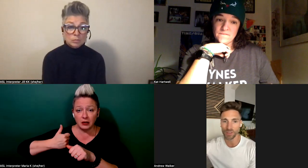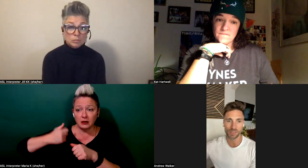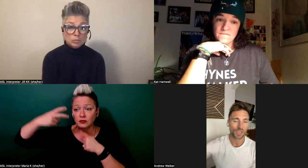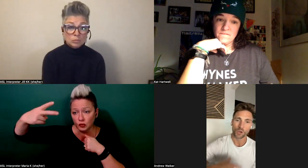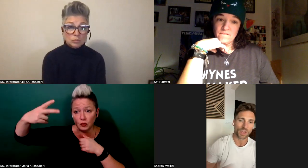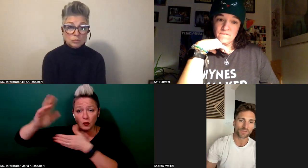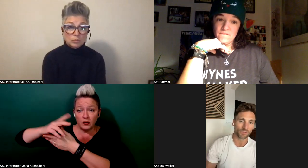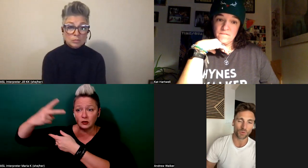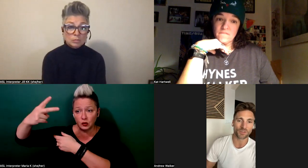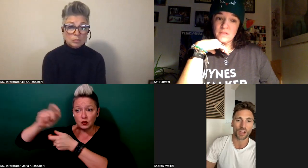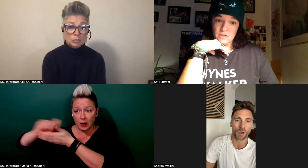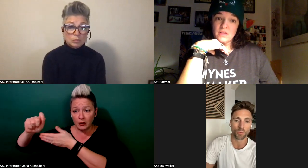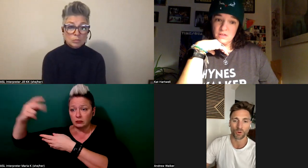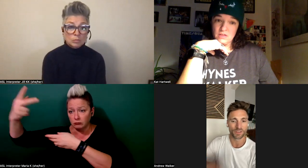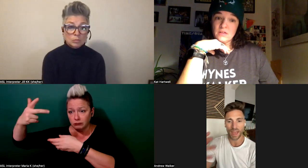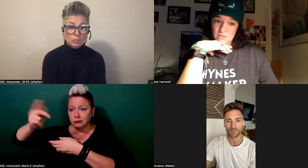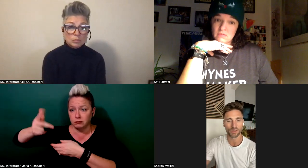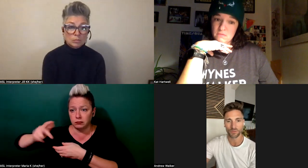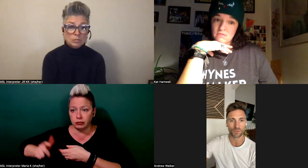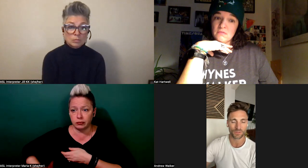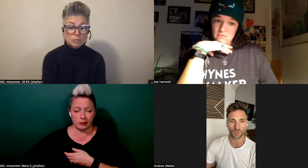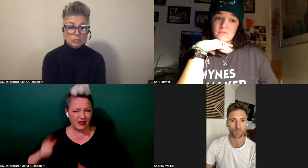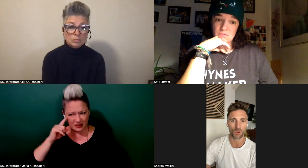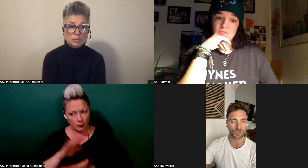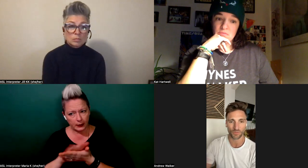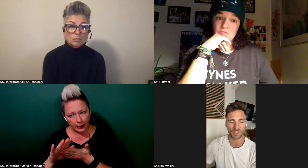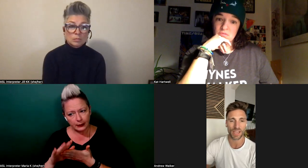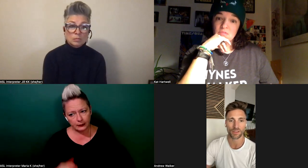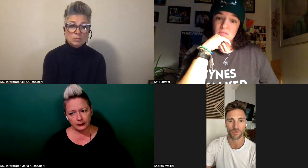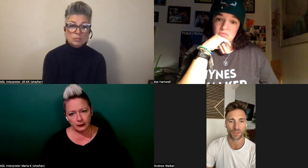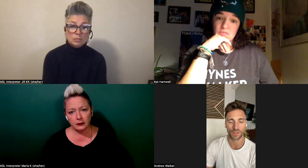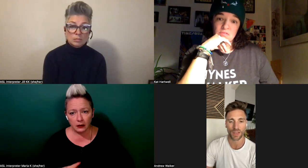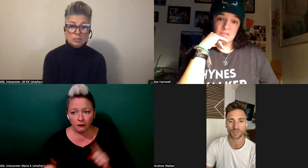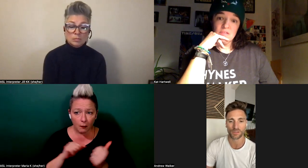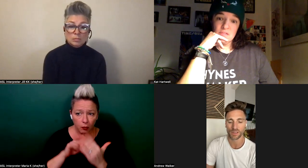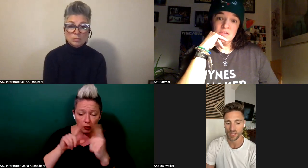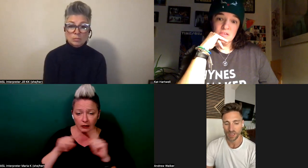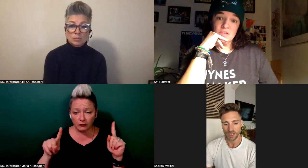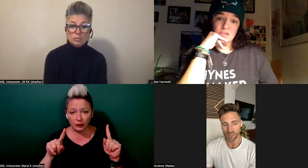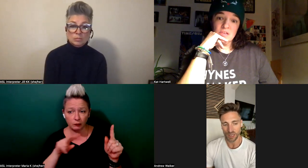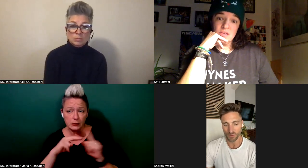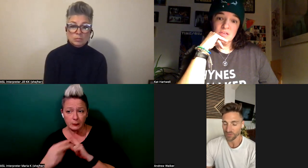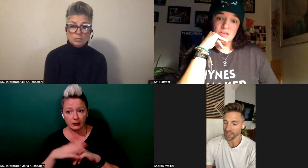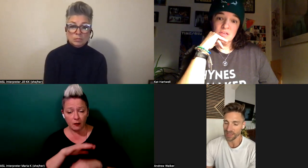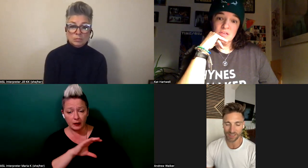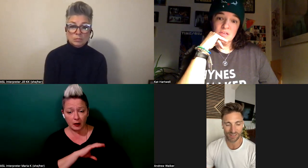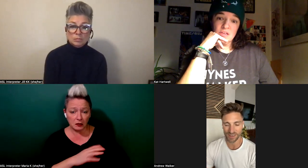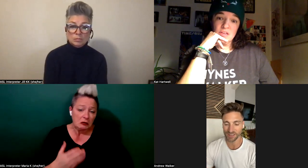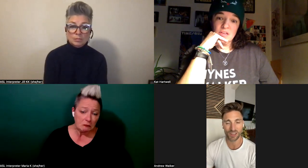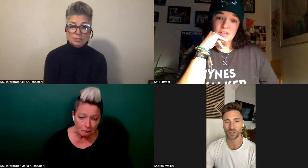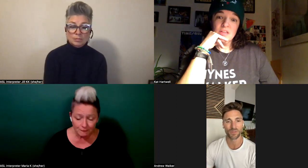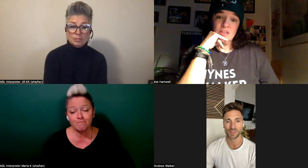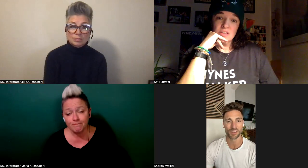2 movies. We have different writers come on board and have their different approach, different take on the characters. So